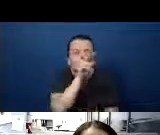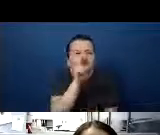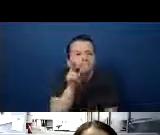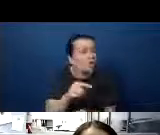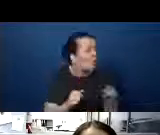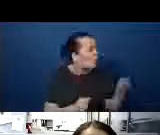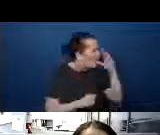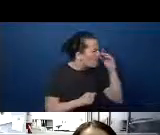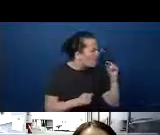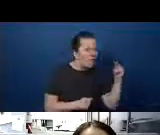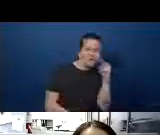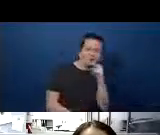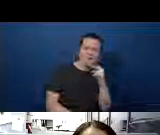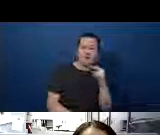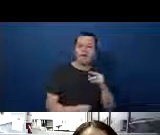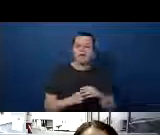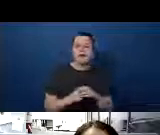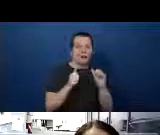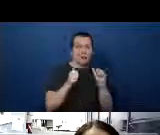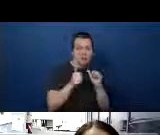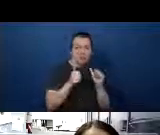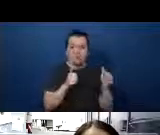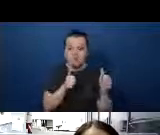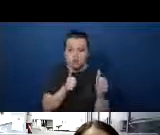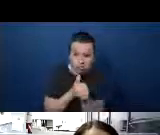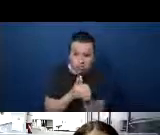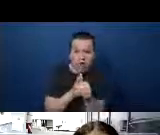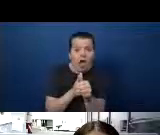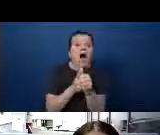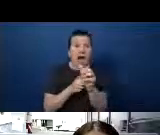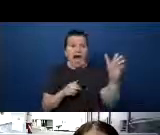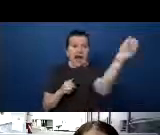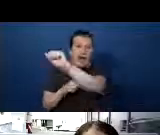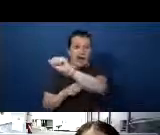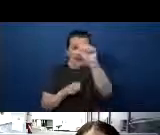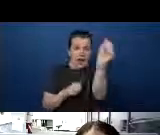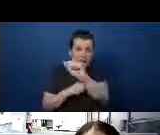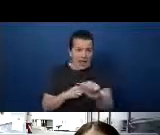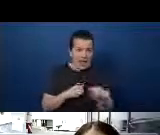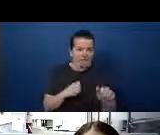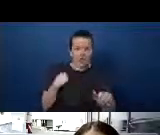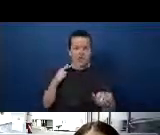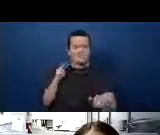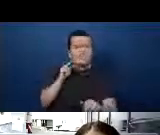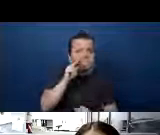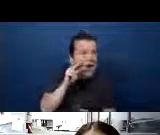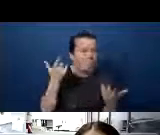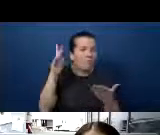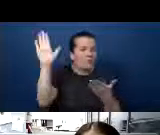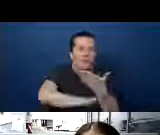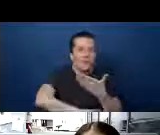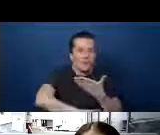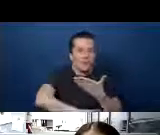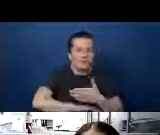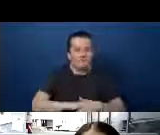bad that they ran ahead of me on purpose to wipe the chalk writing of the teacher. Experience like this highlight the ways